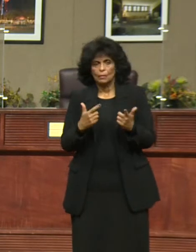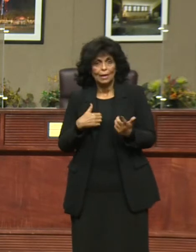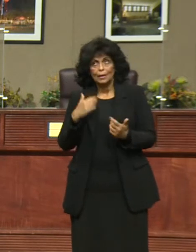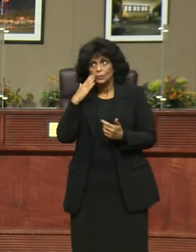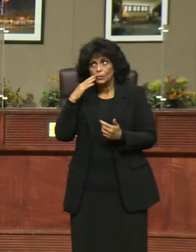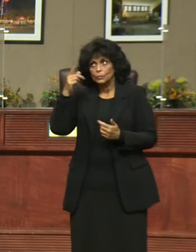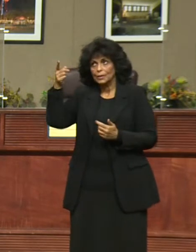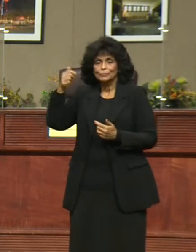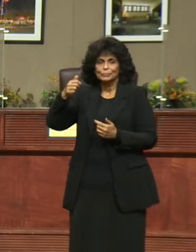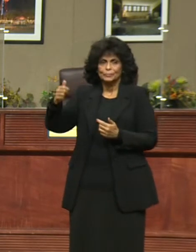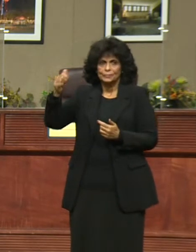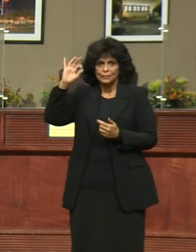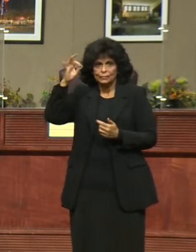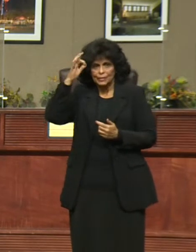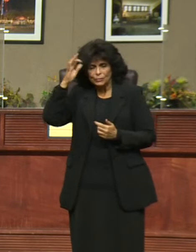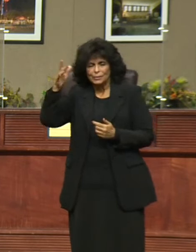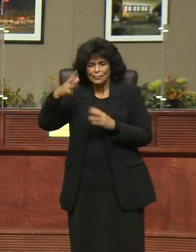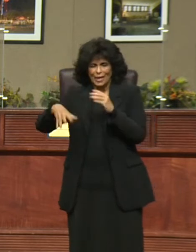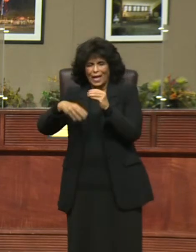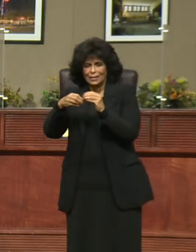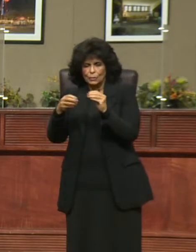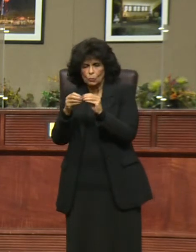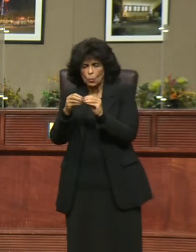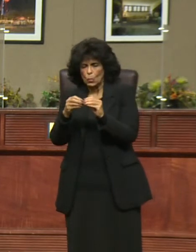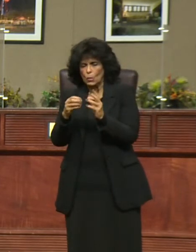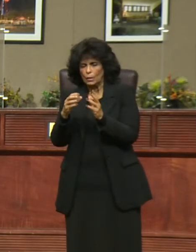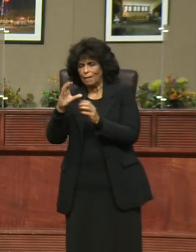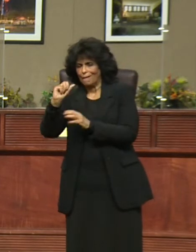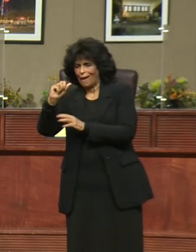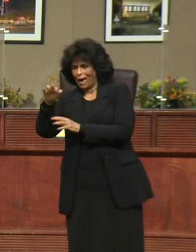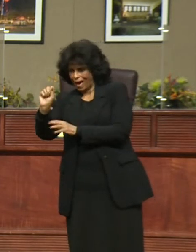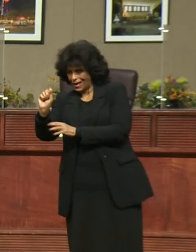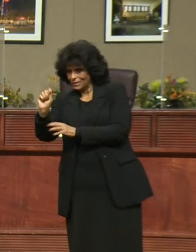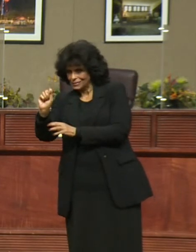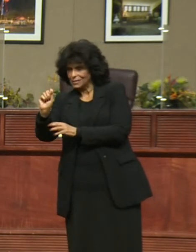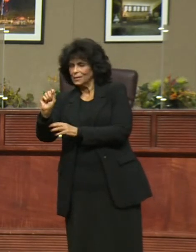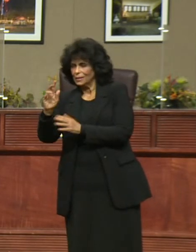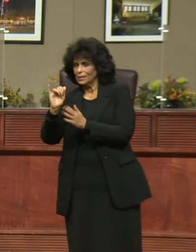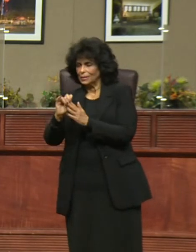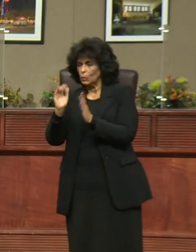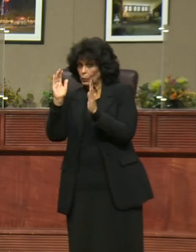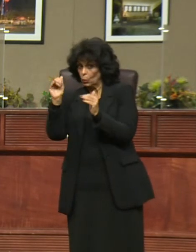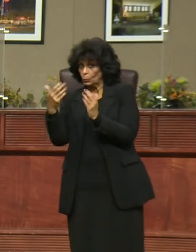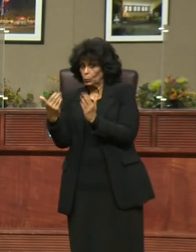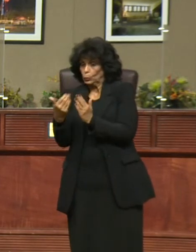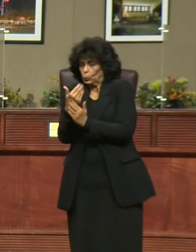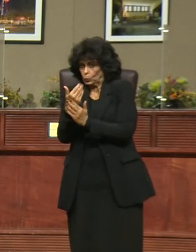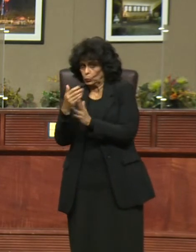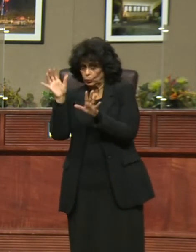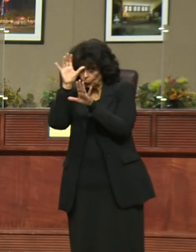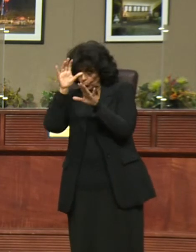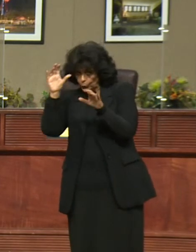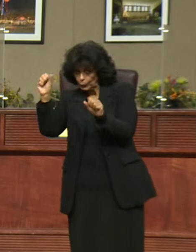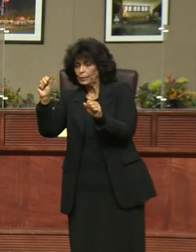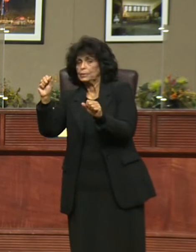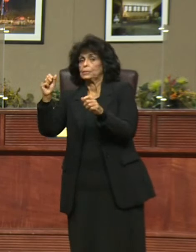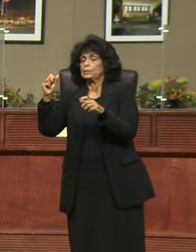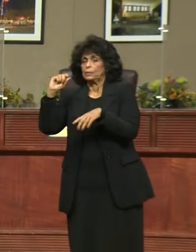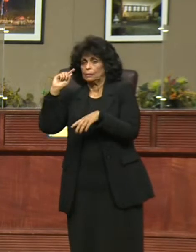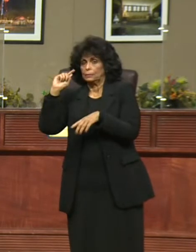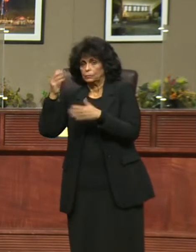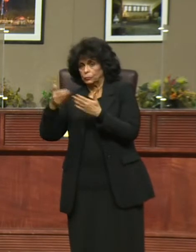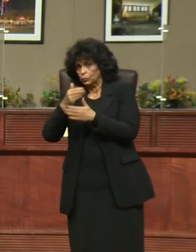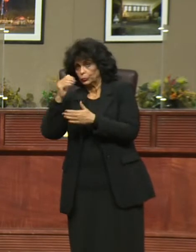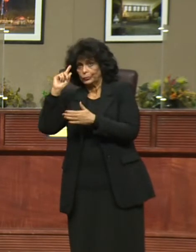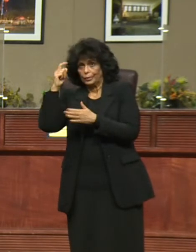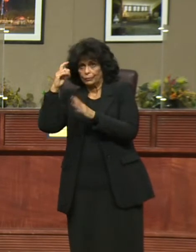short-term act, or an additional act, but we anticipate with the new administration, but there's going to be some additional funding that comes in through local